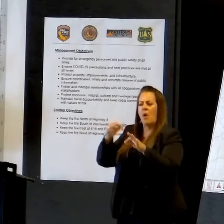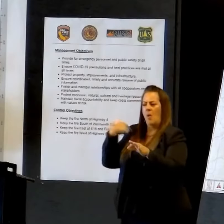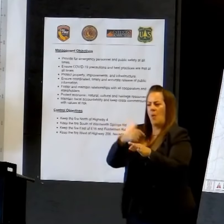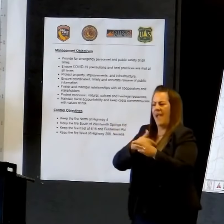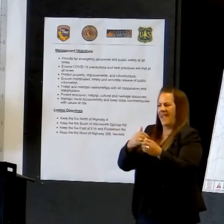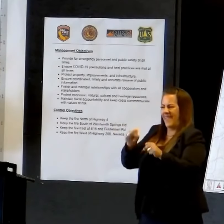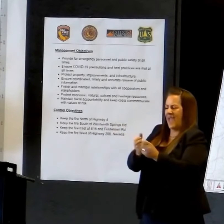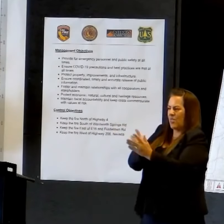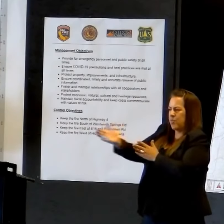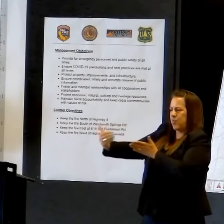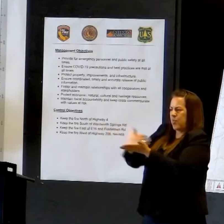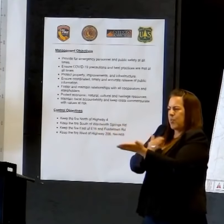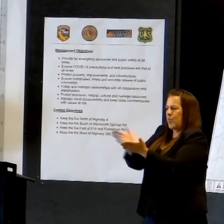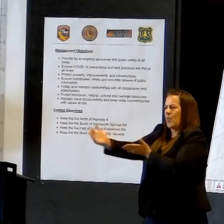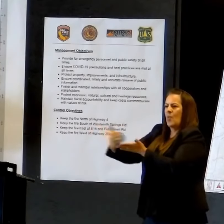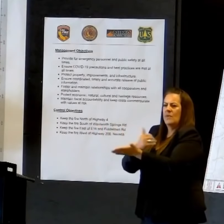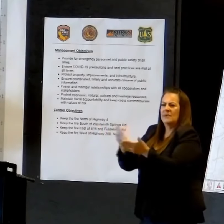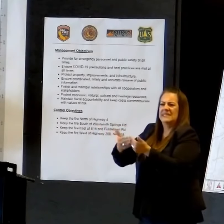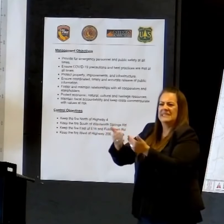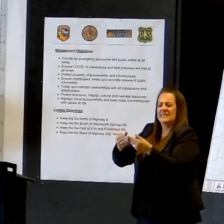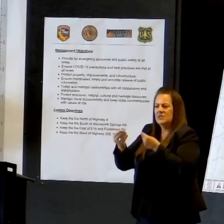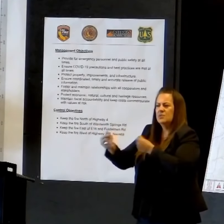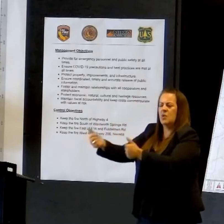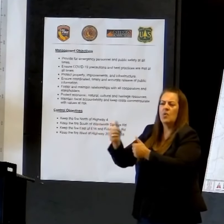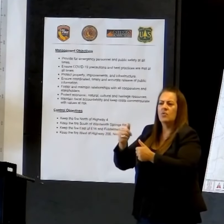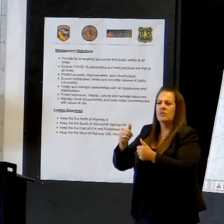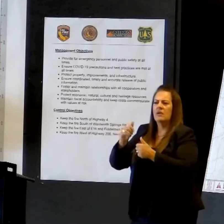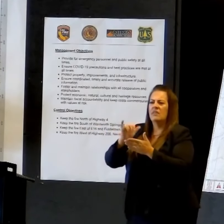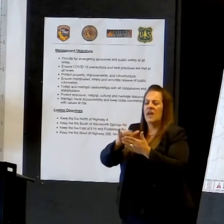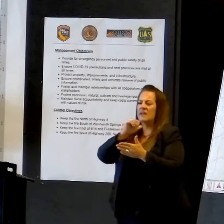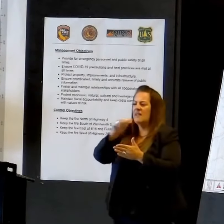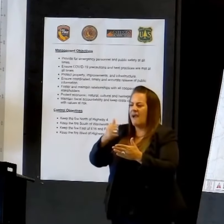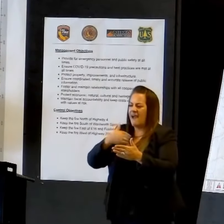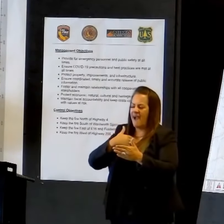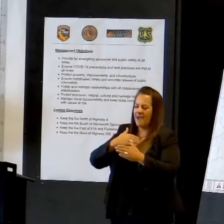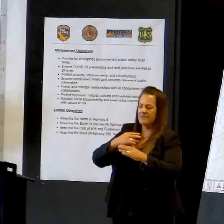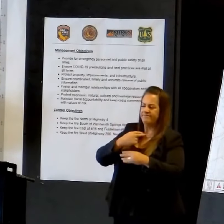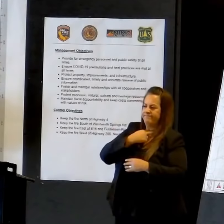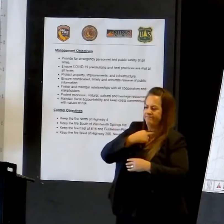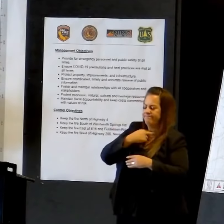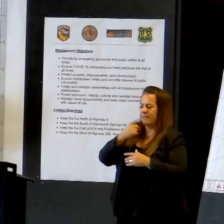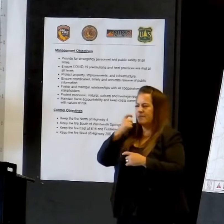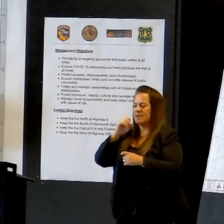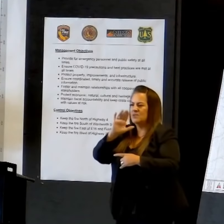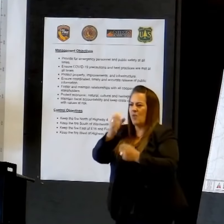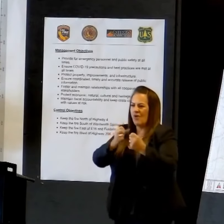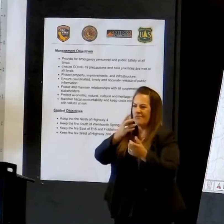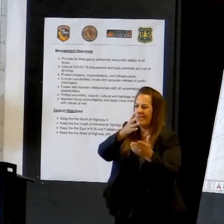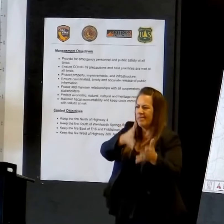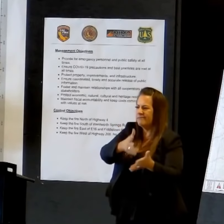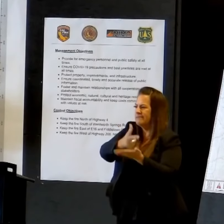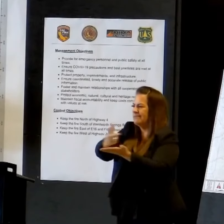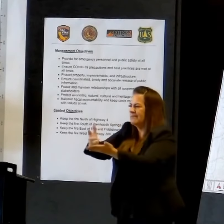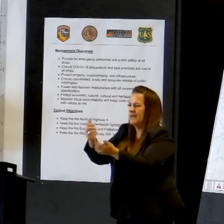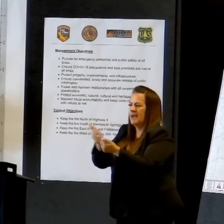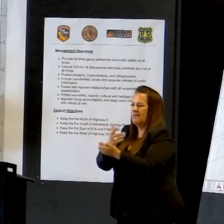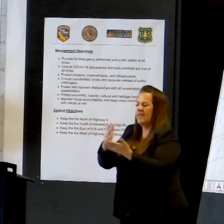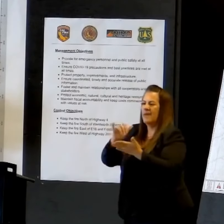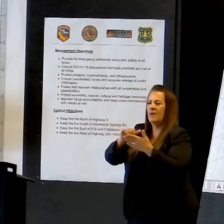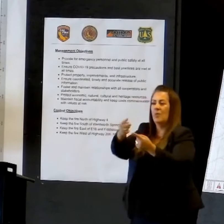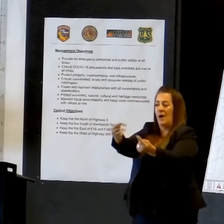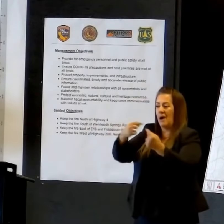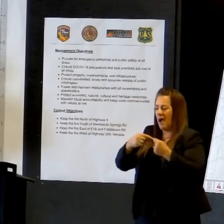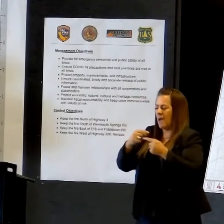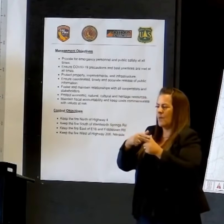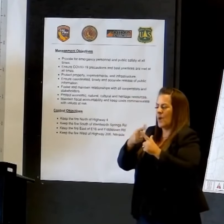to make sure we get that equipment out of there, so when we do go to repopulate, we don't have traffic jams with our folks and you all as you do start to come back